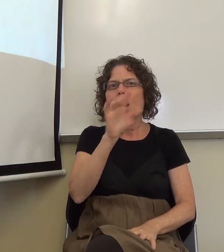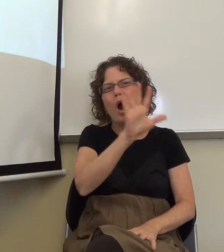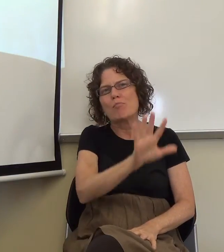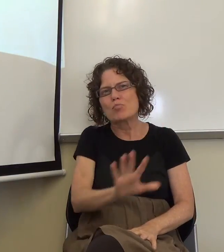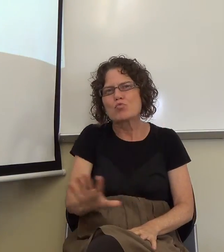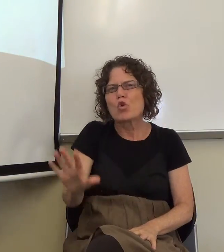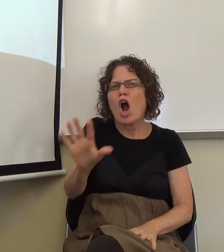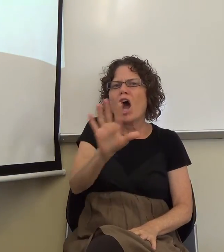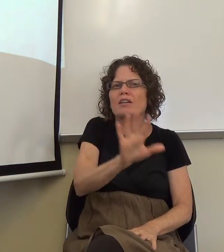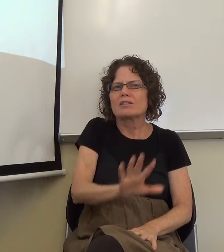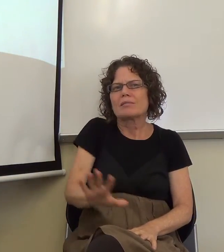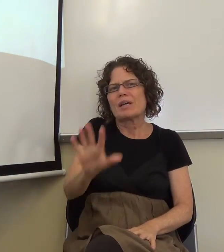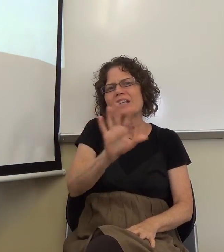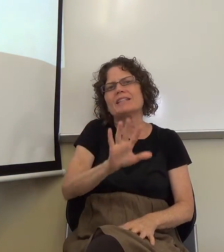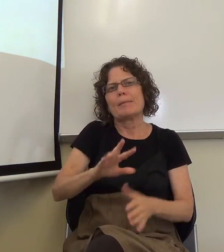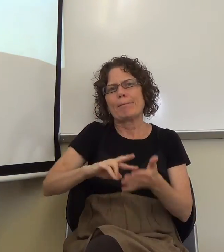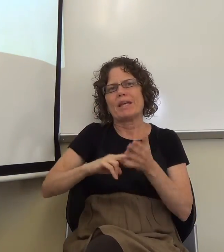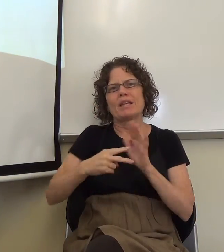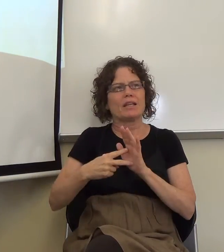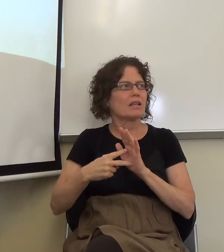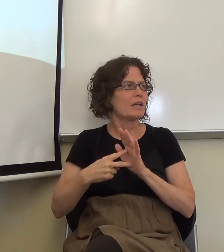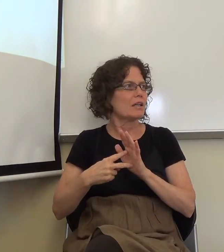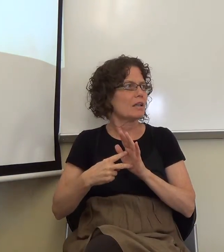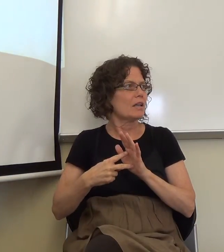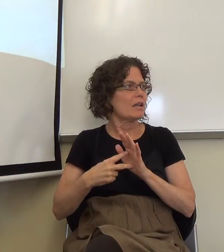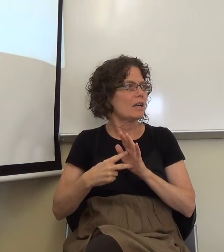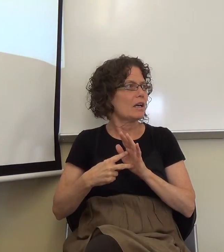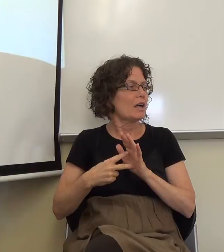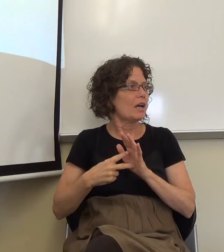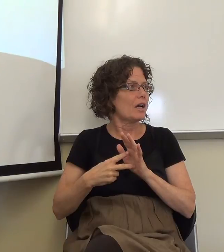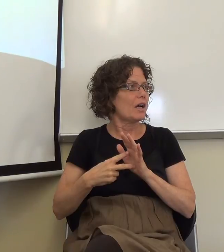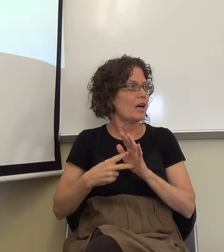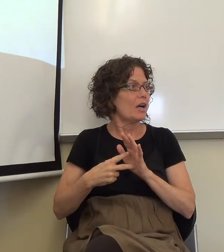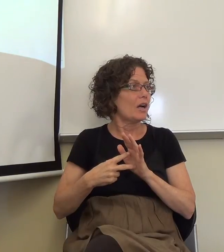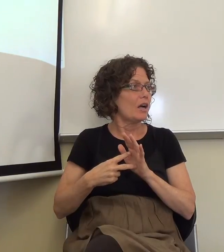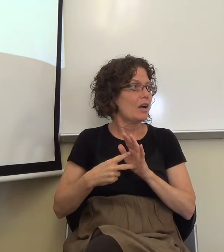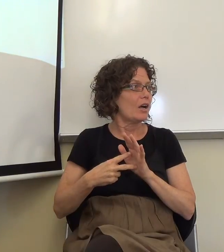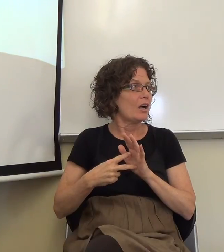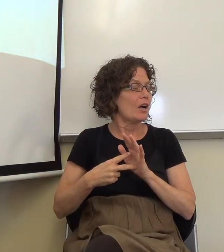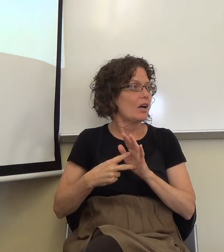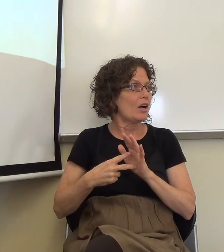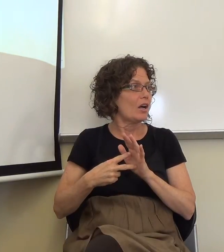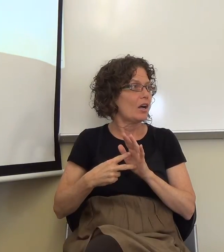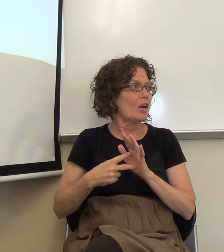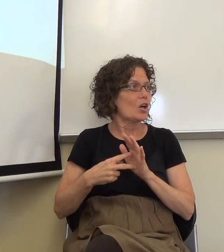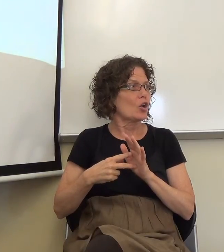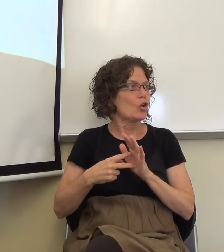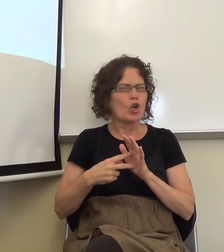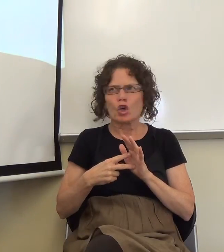approximate meaning. So would girly come at all? That's what I put Which one? down. Girly. Yeah, that would